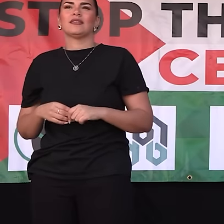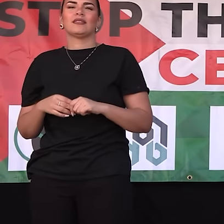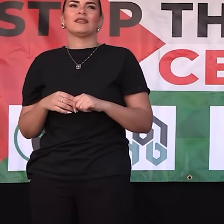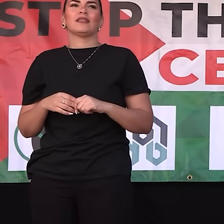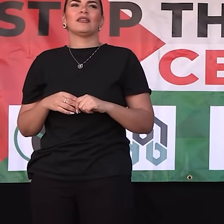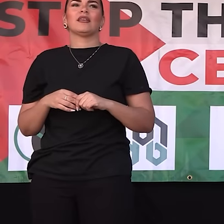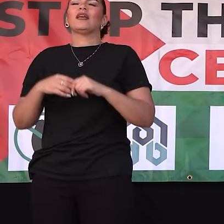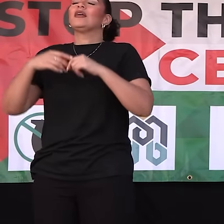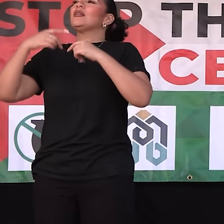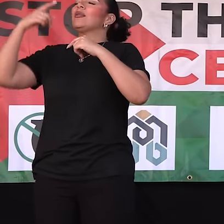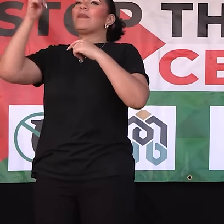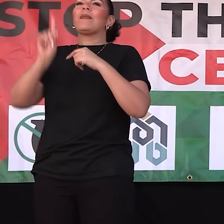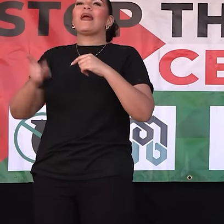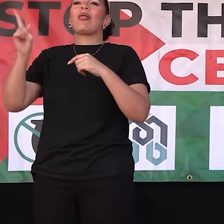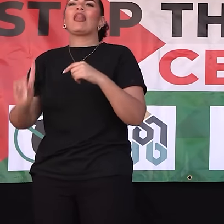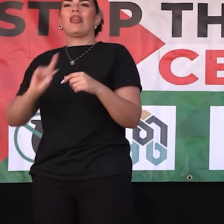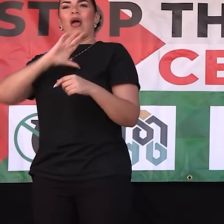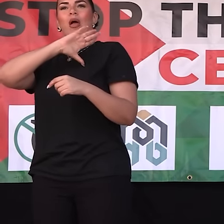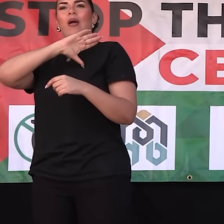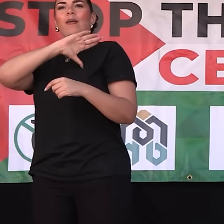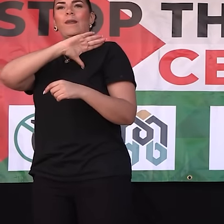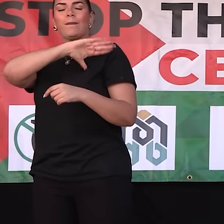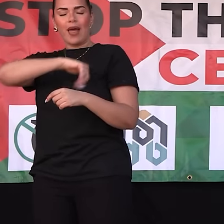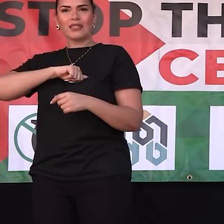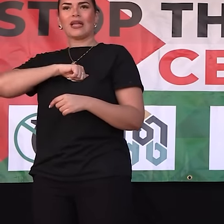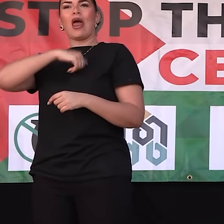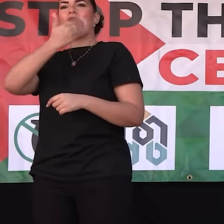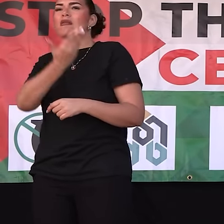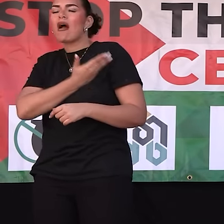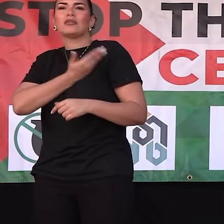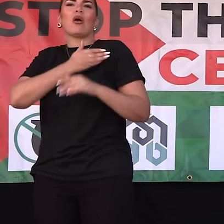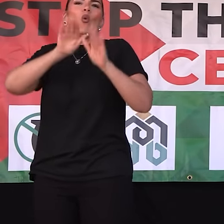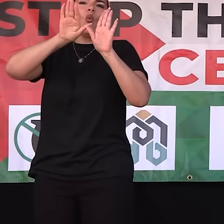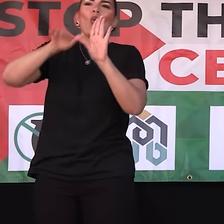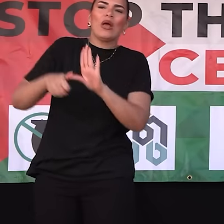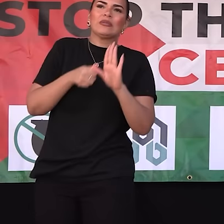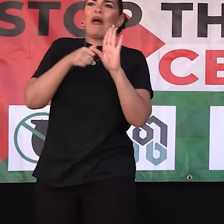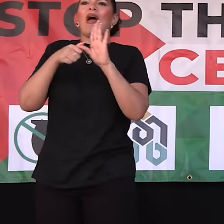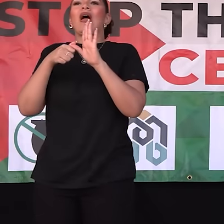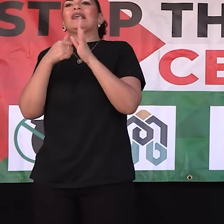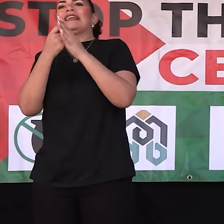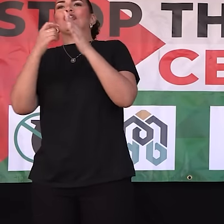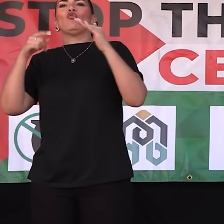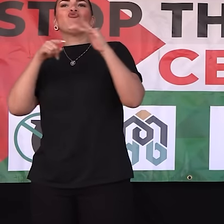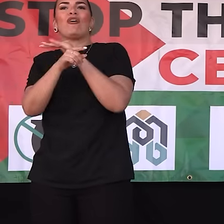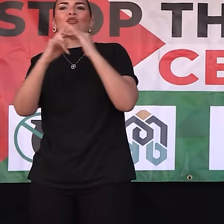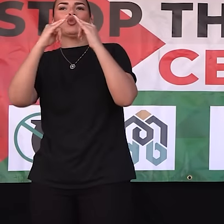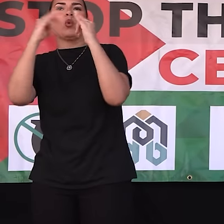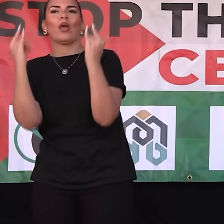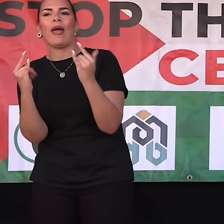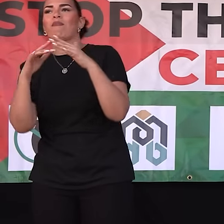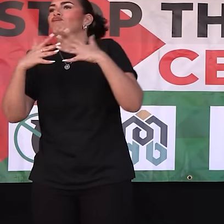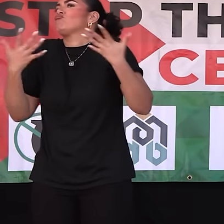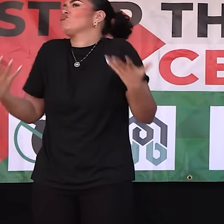of Palestine, be they in Gaza, on the West Bank, in the refugee camps, or